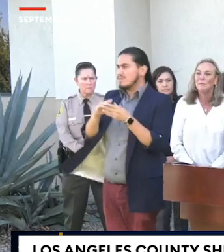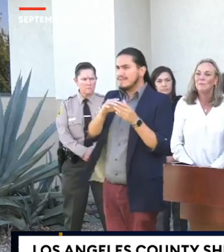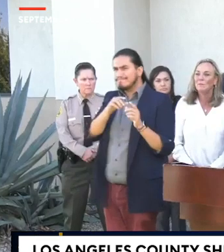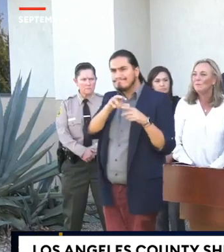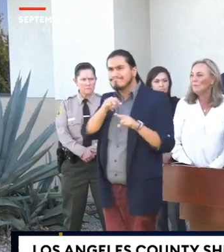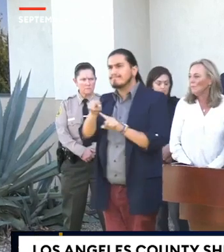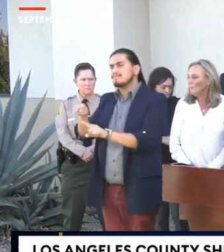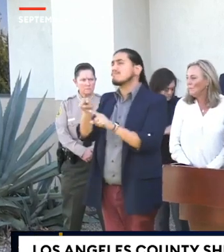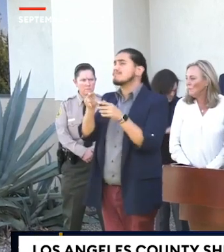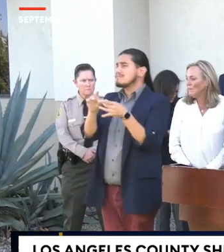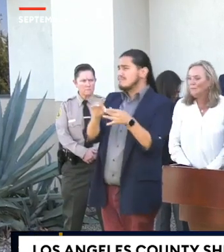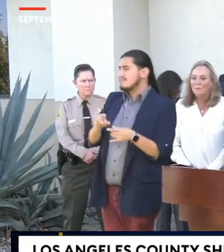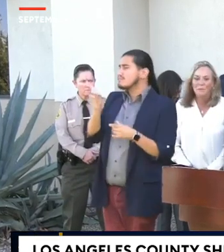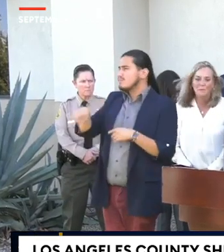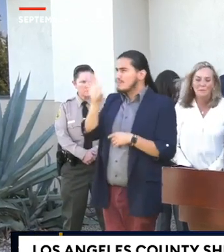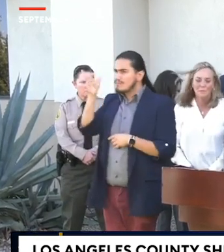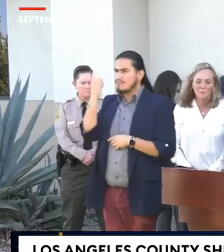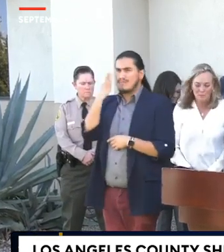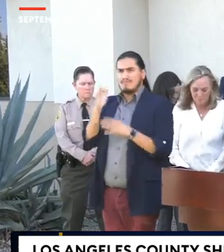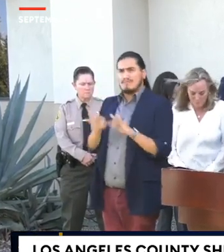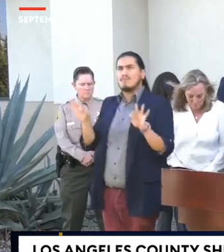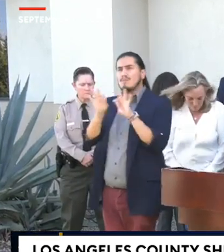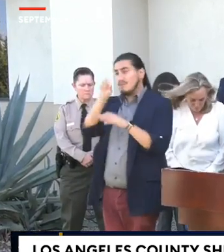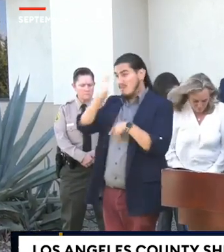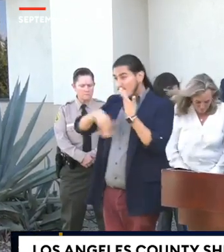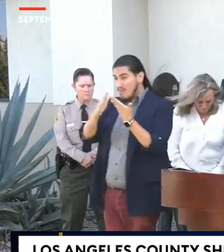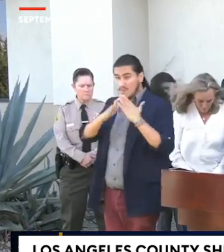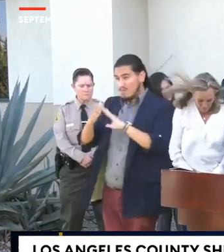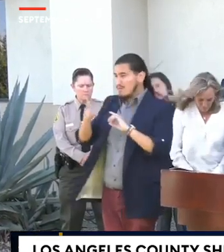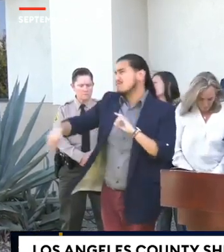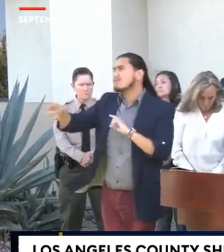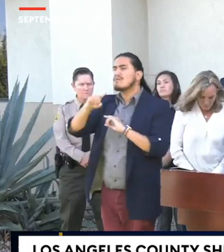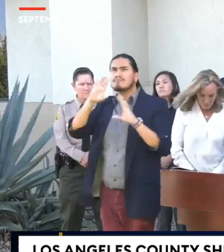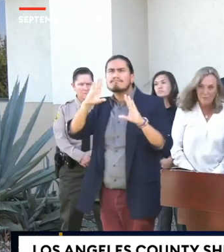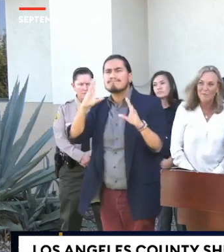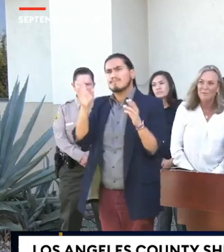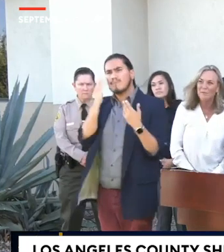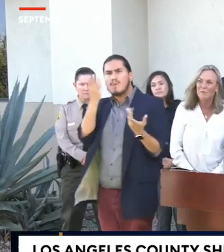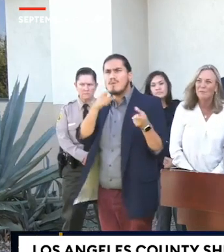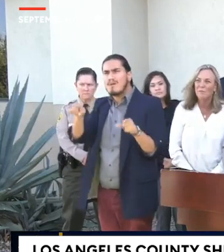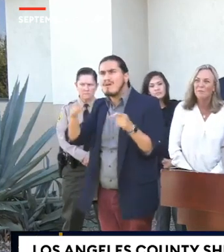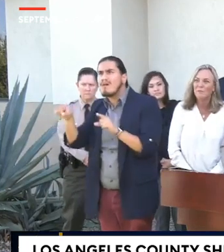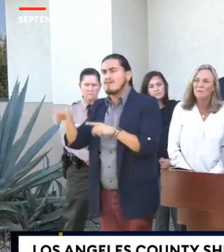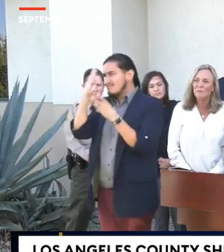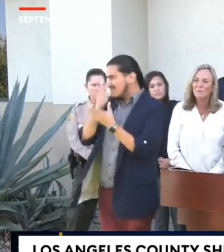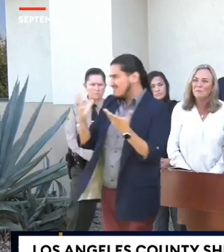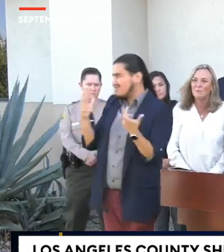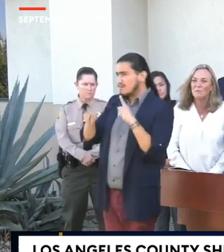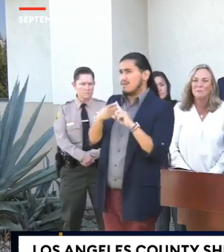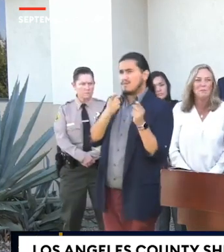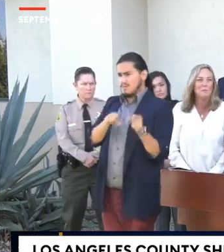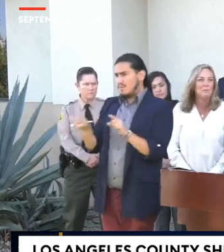talking points, you'll understand why it's important for the community to be fully attentive to the information that